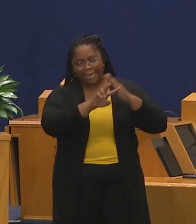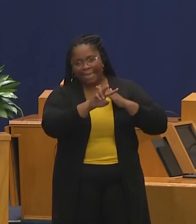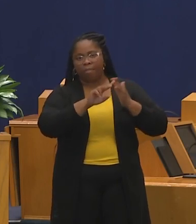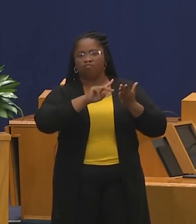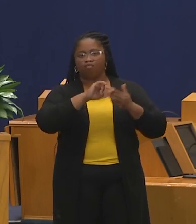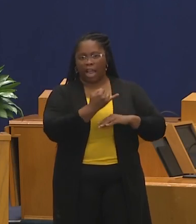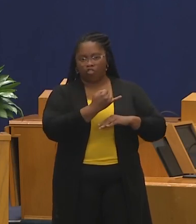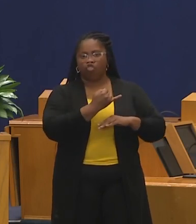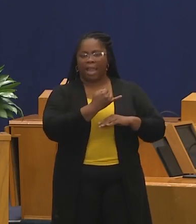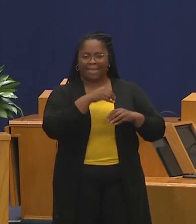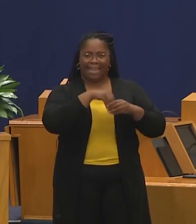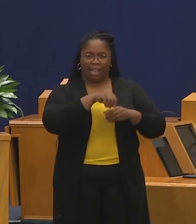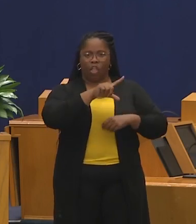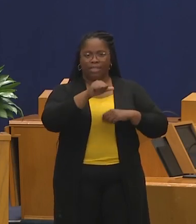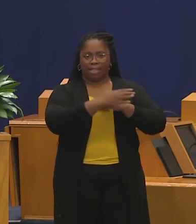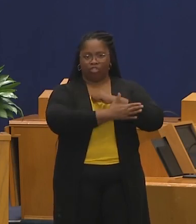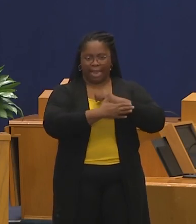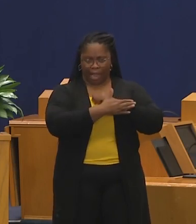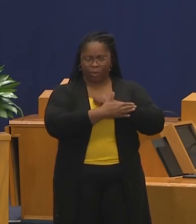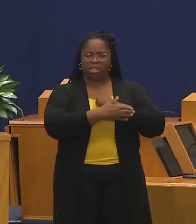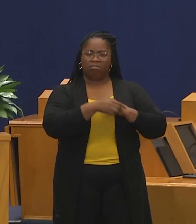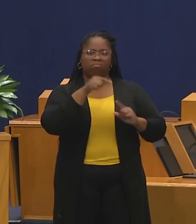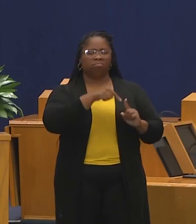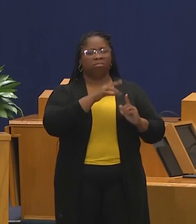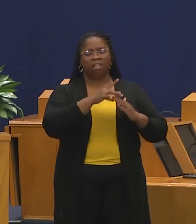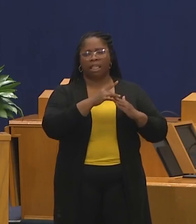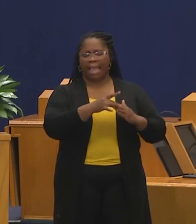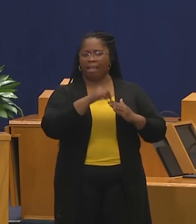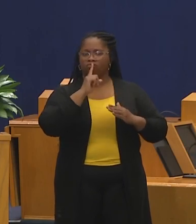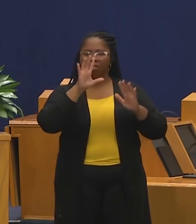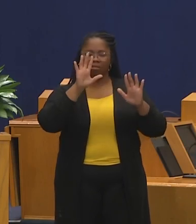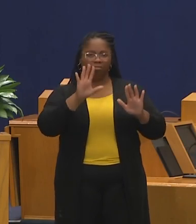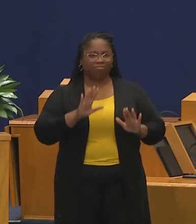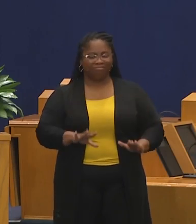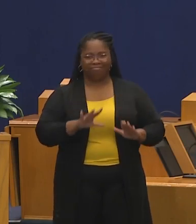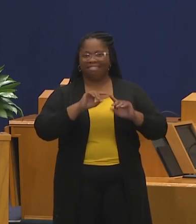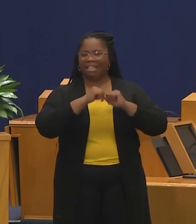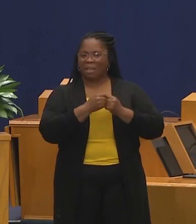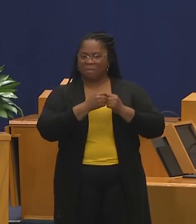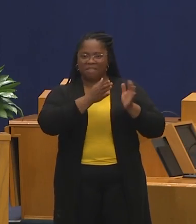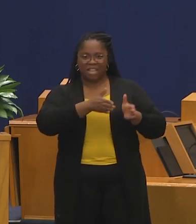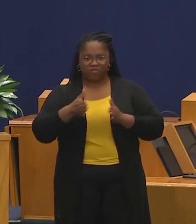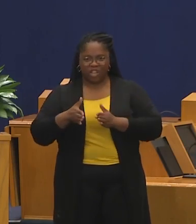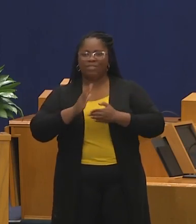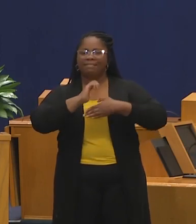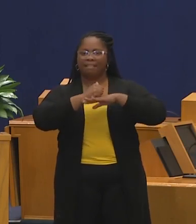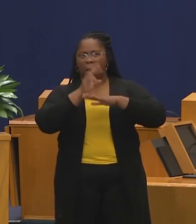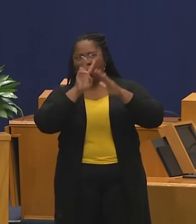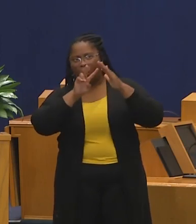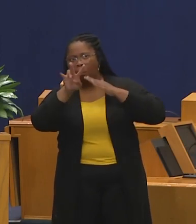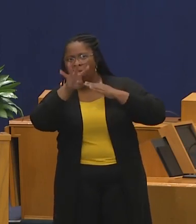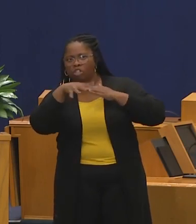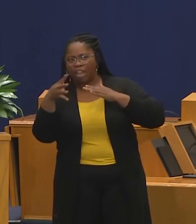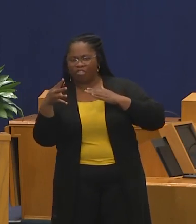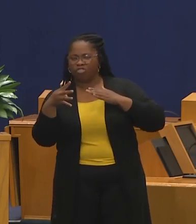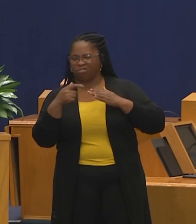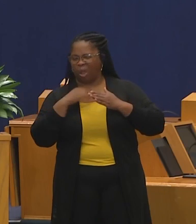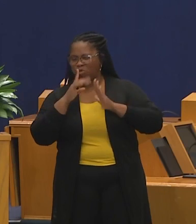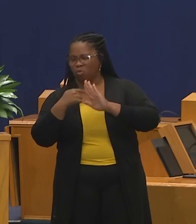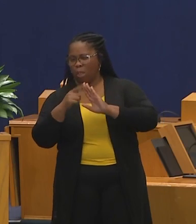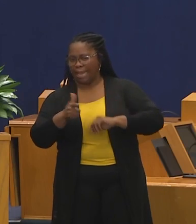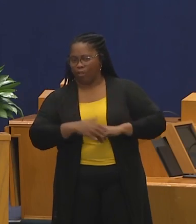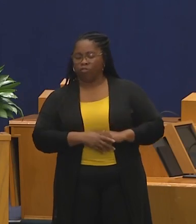project within Los Angeles County. He's led a very talented team of individuals to put together the projections that I'll walk you through. He is